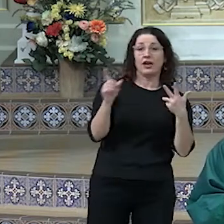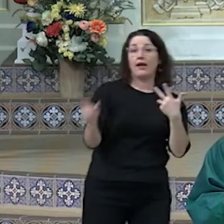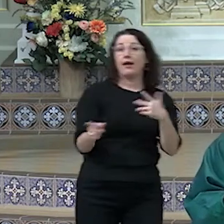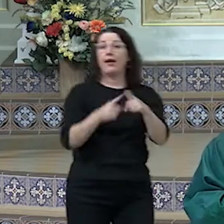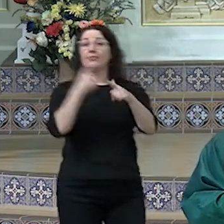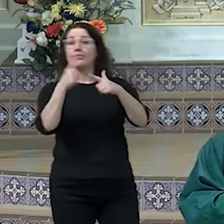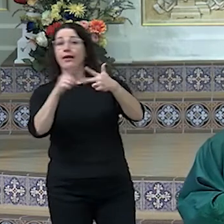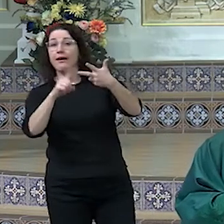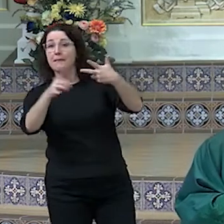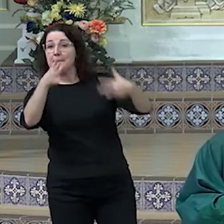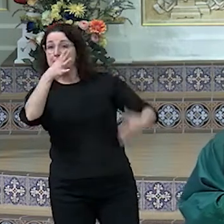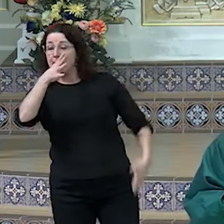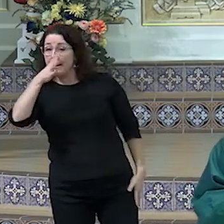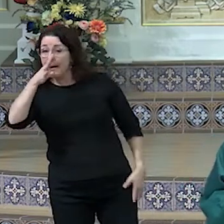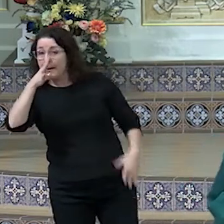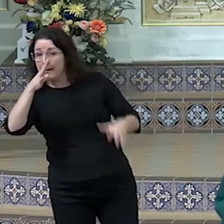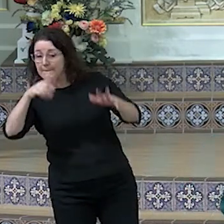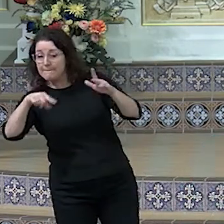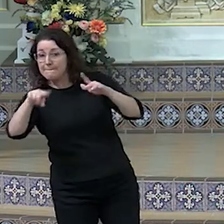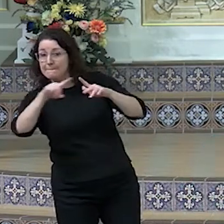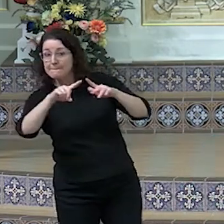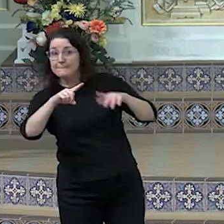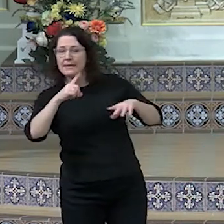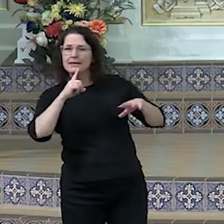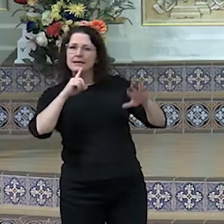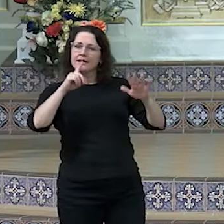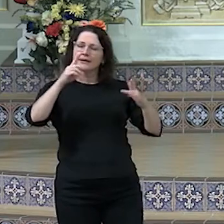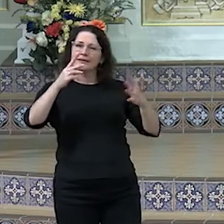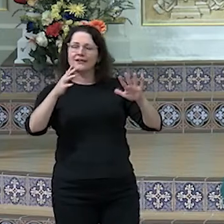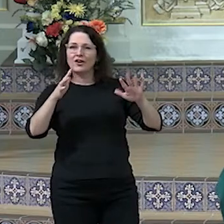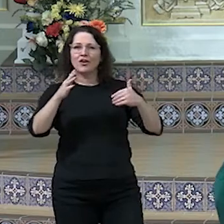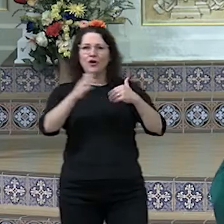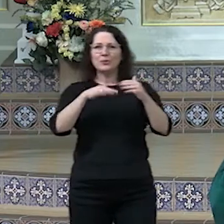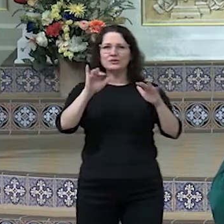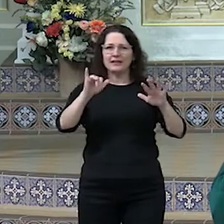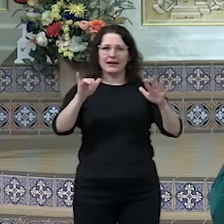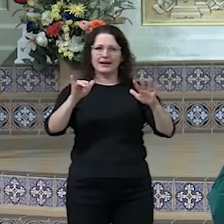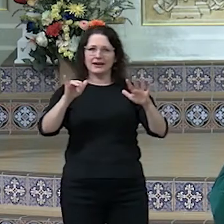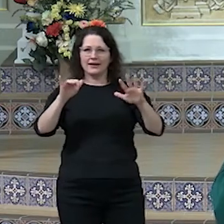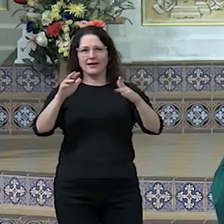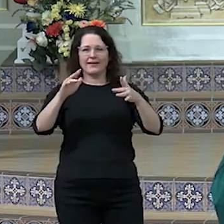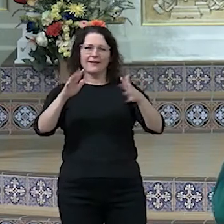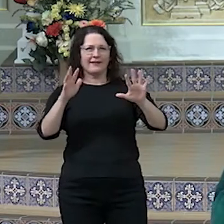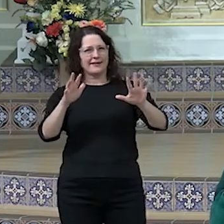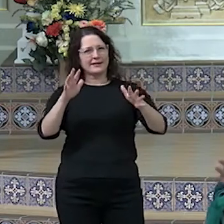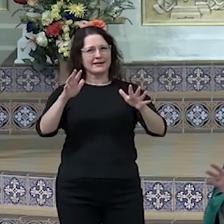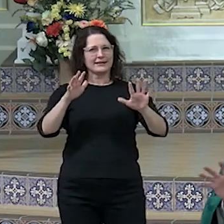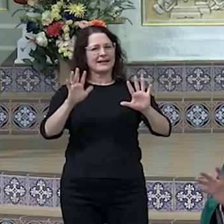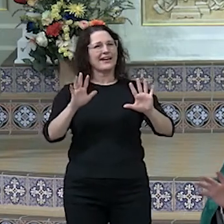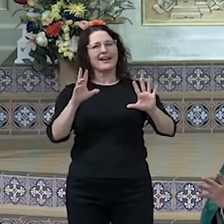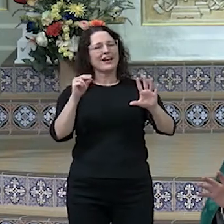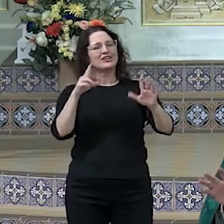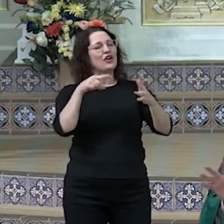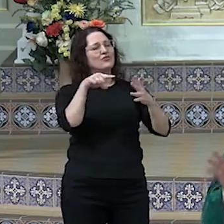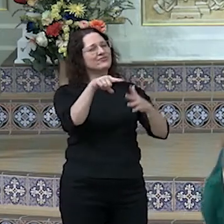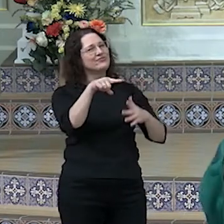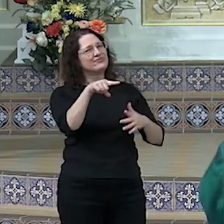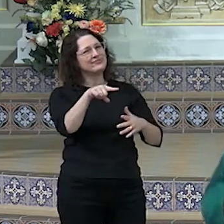was there to kind of make sure that I got that message of not being